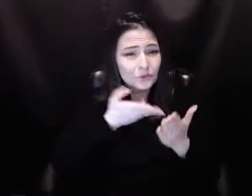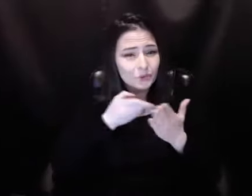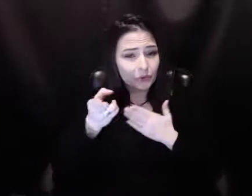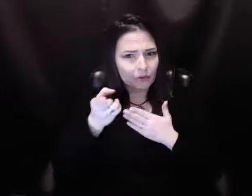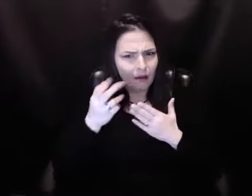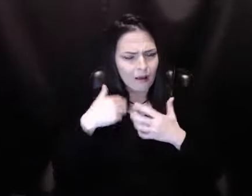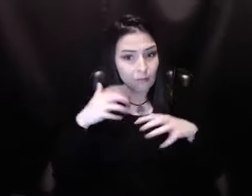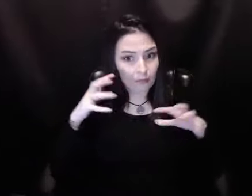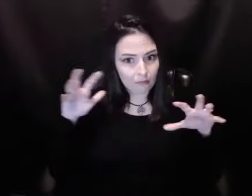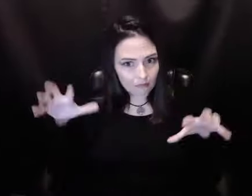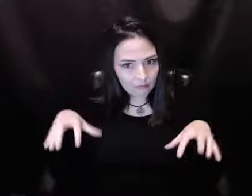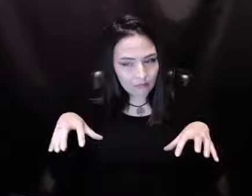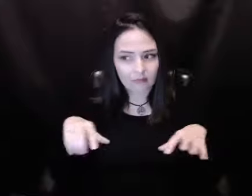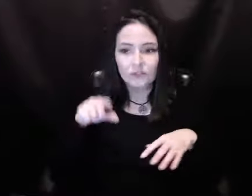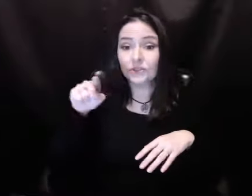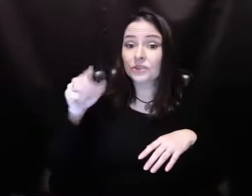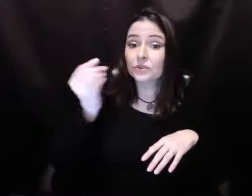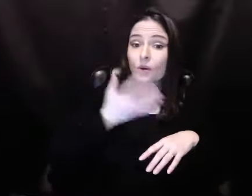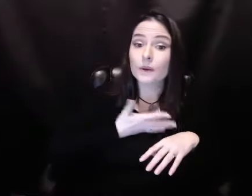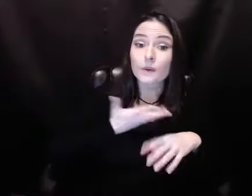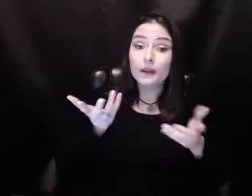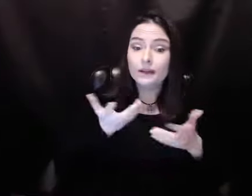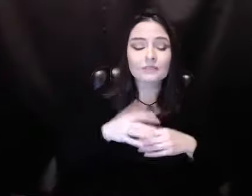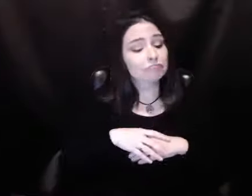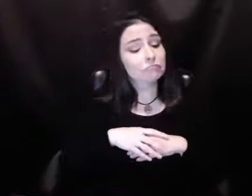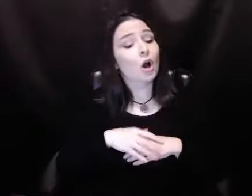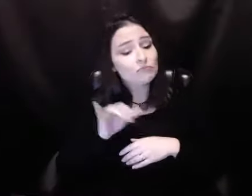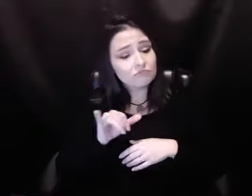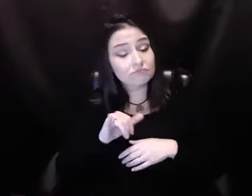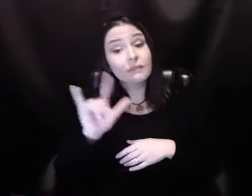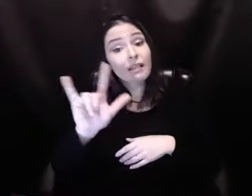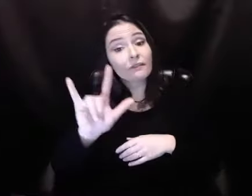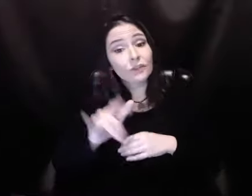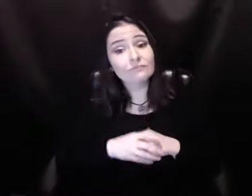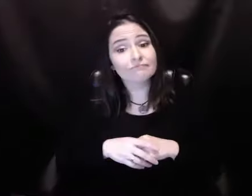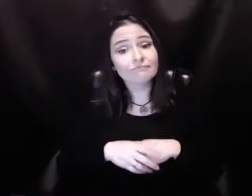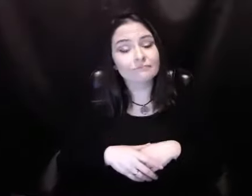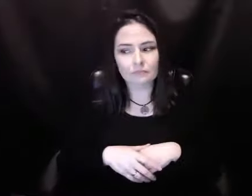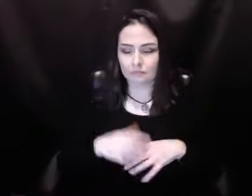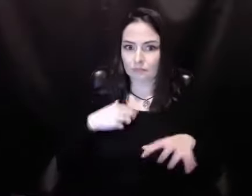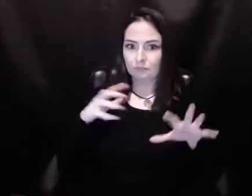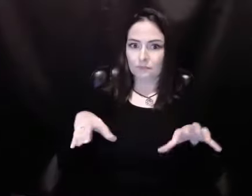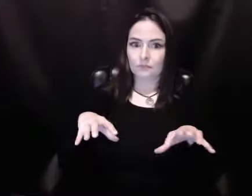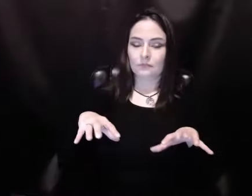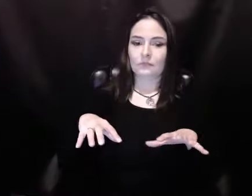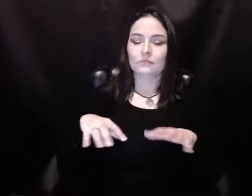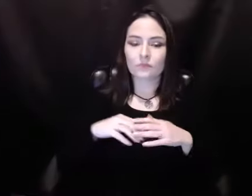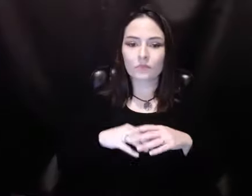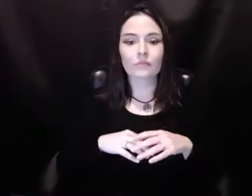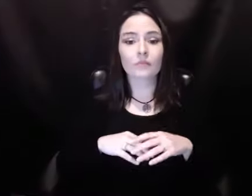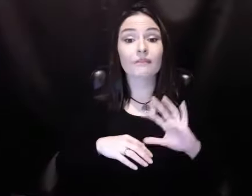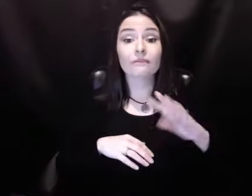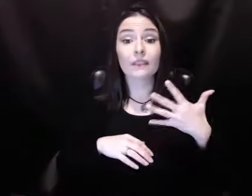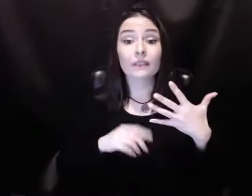Two, that there was such relief from this burden that I had carried with me for so many years. Three,